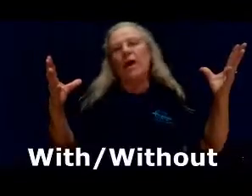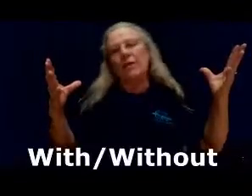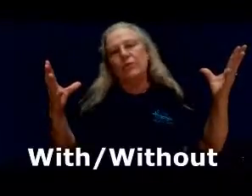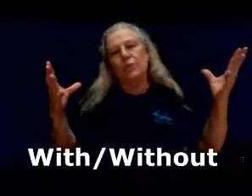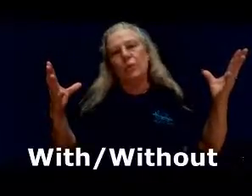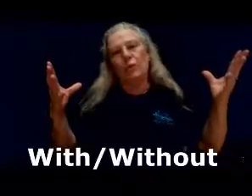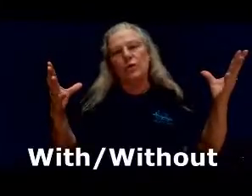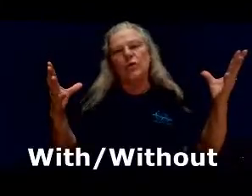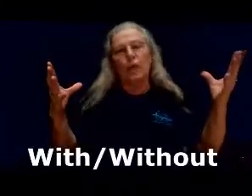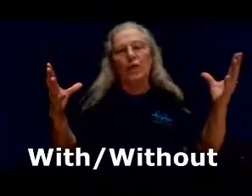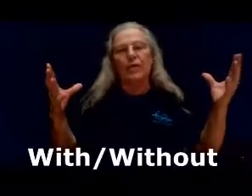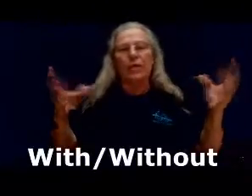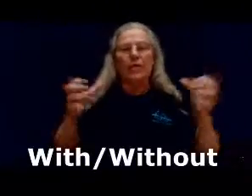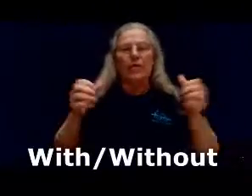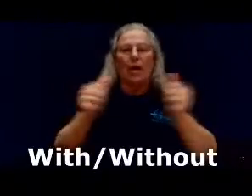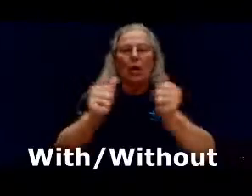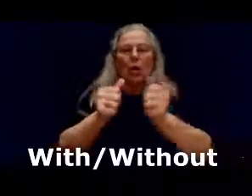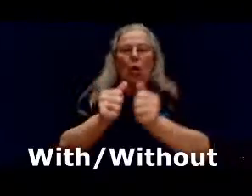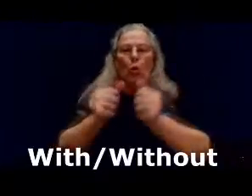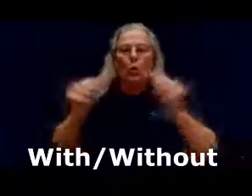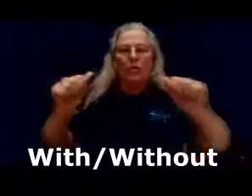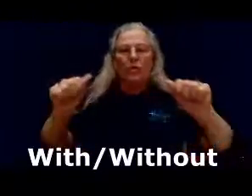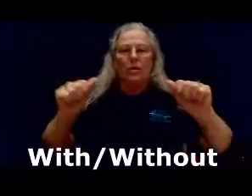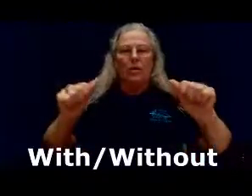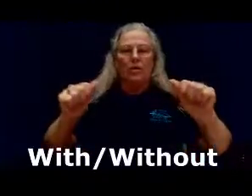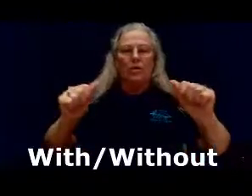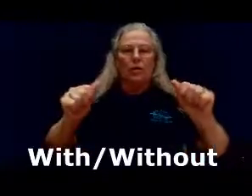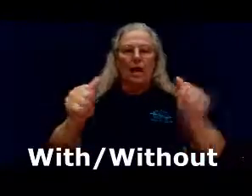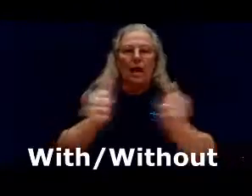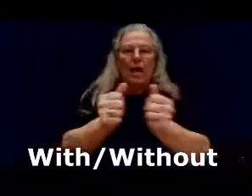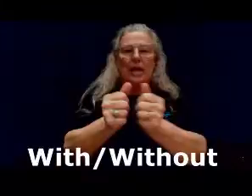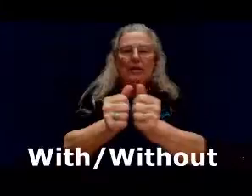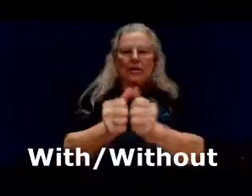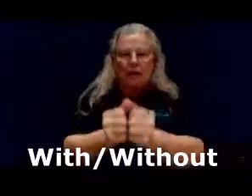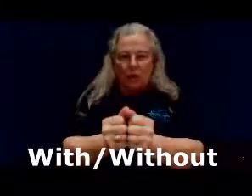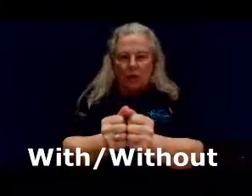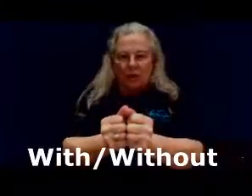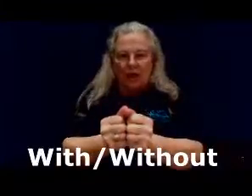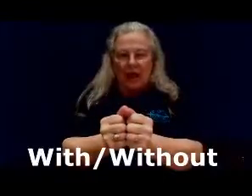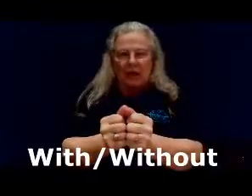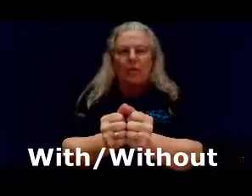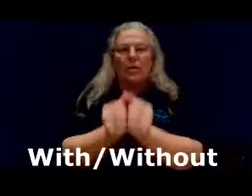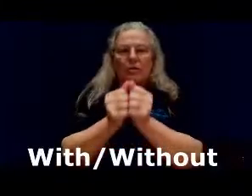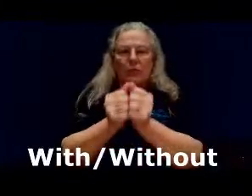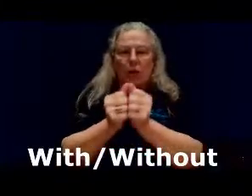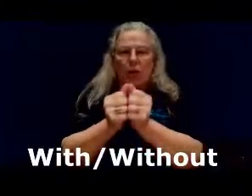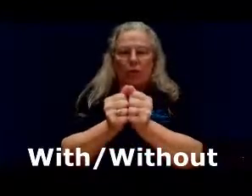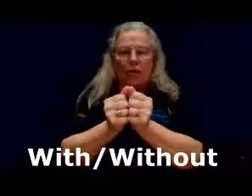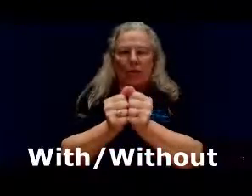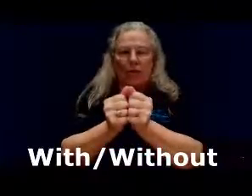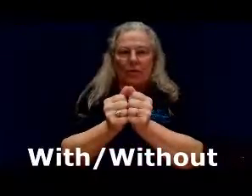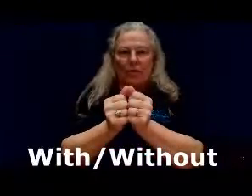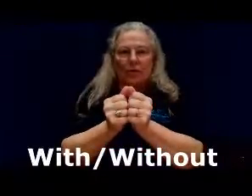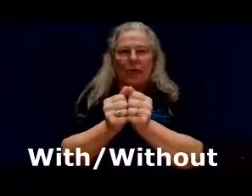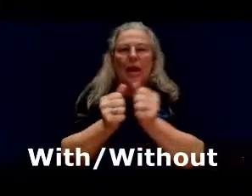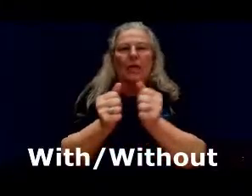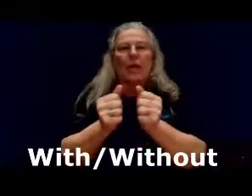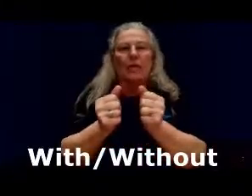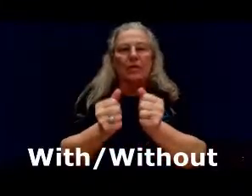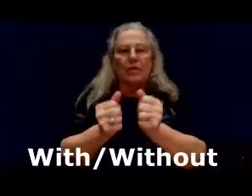have 2 words, with and without. With, your A hands together. They're with one another. Now the